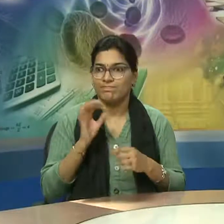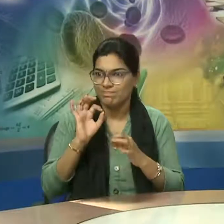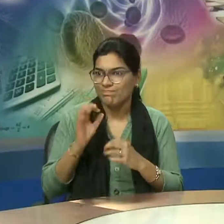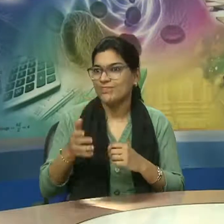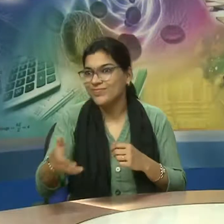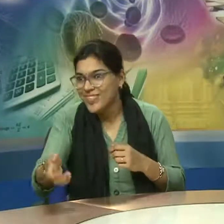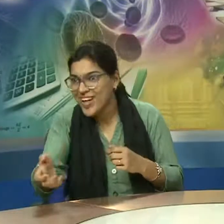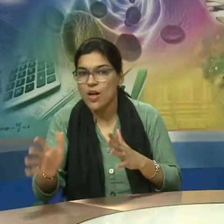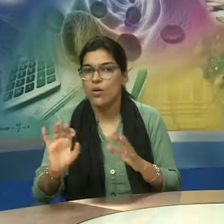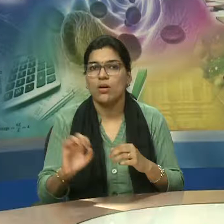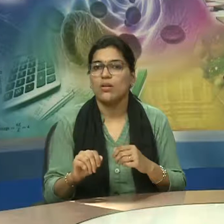C.